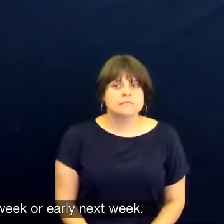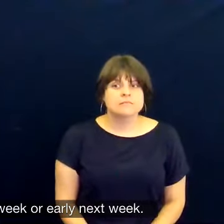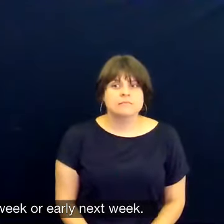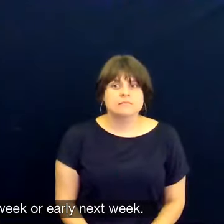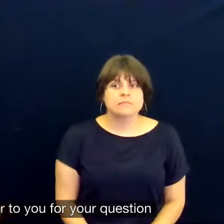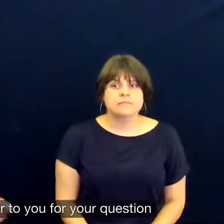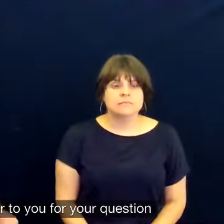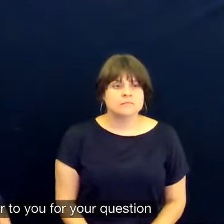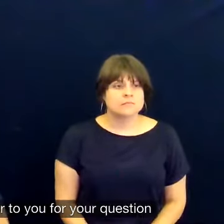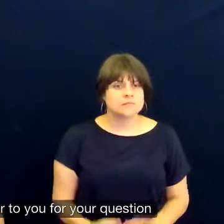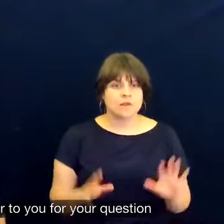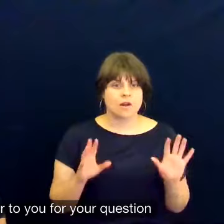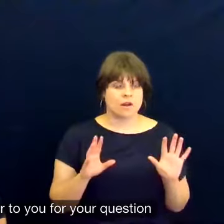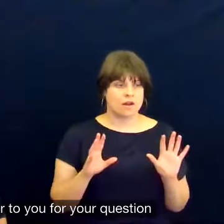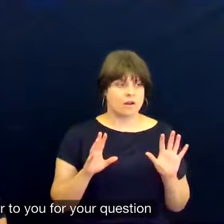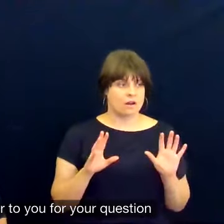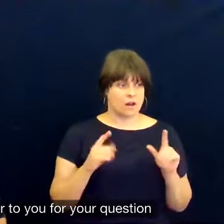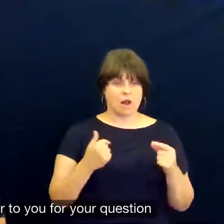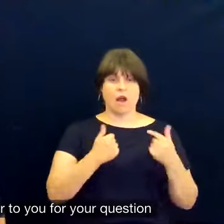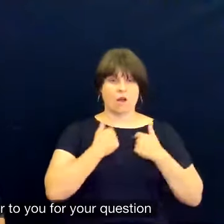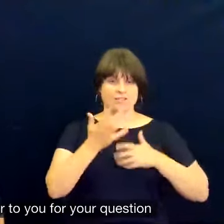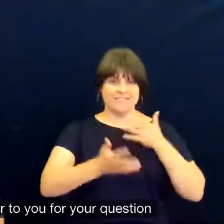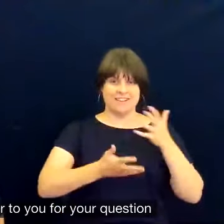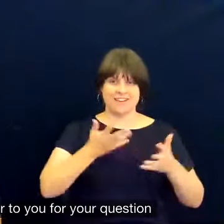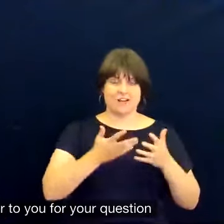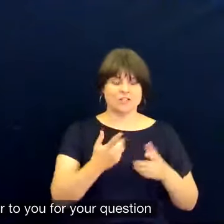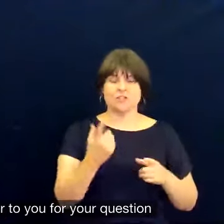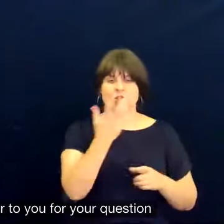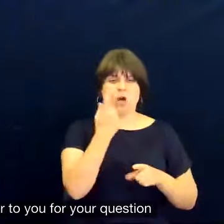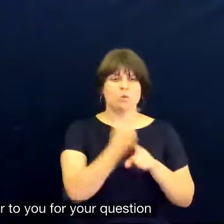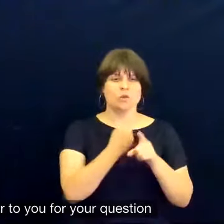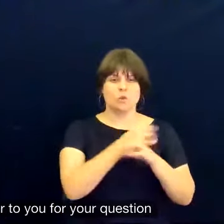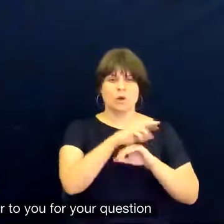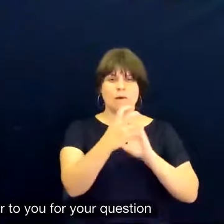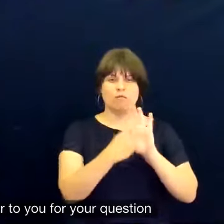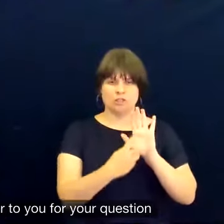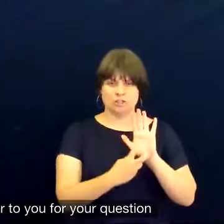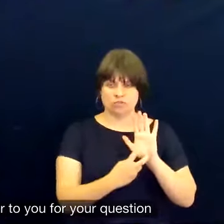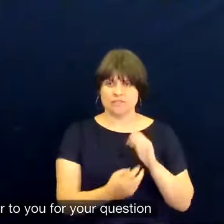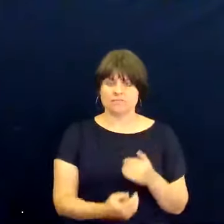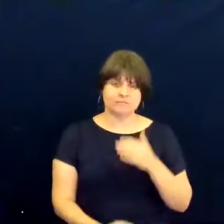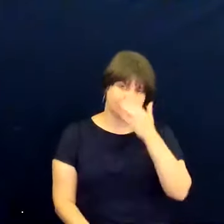Someone will need to voice and sign. You can sign. We're talking about registering.